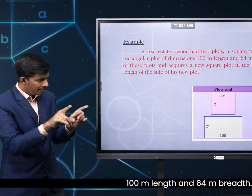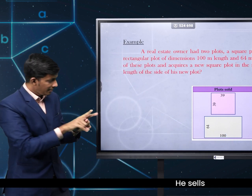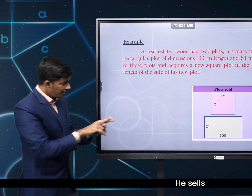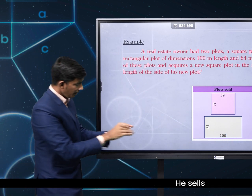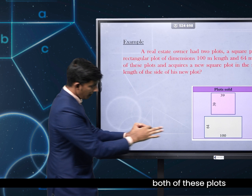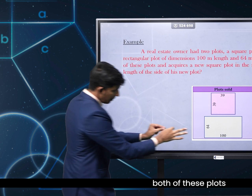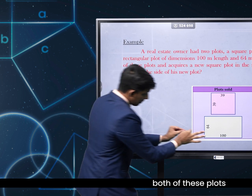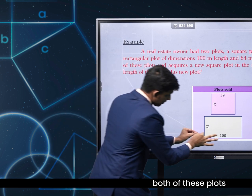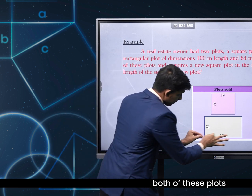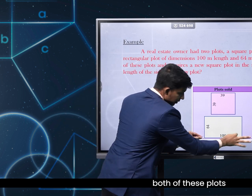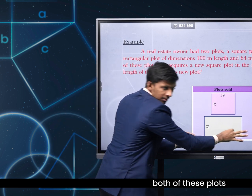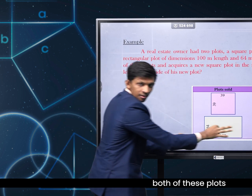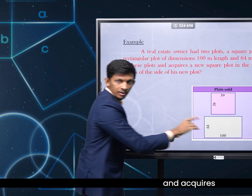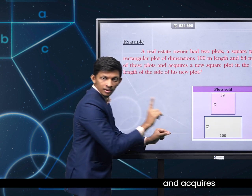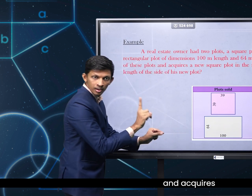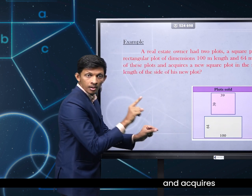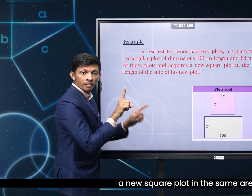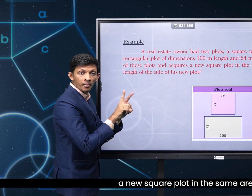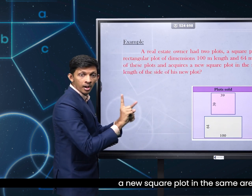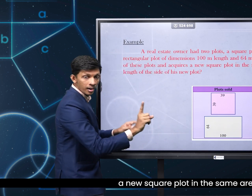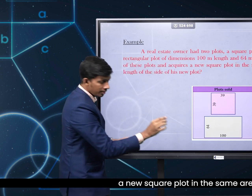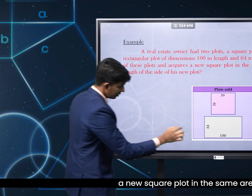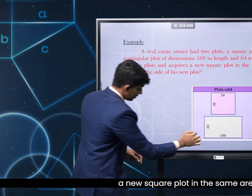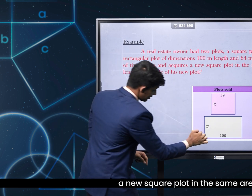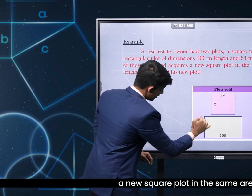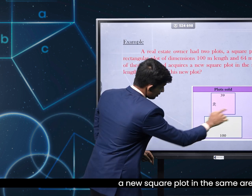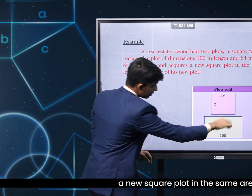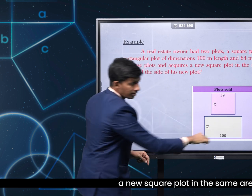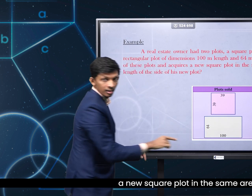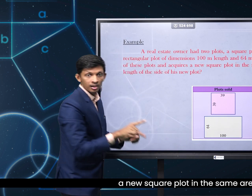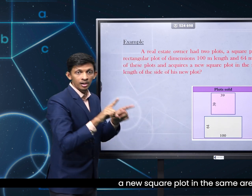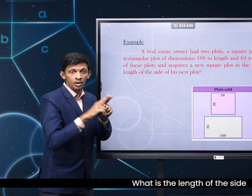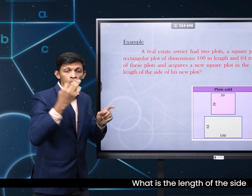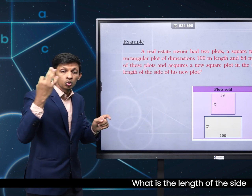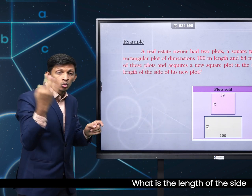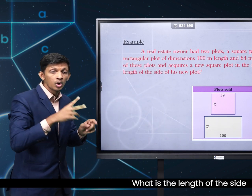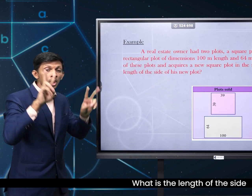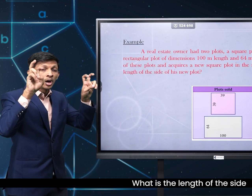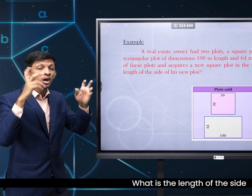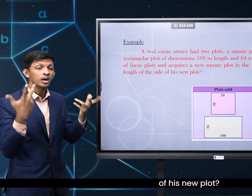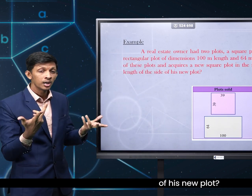He sells both of these plots and acquires a new square plot in the same area. What is the length of the side of his new